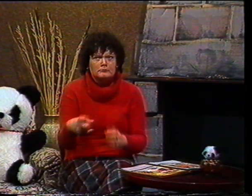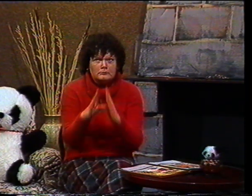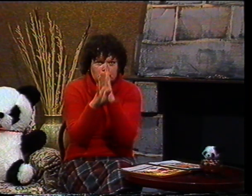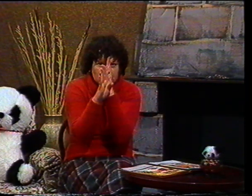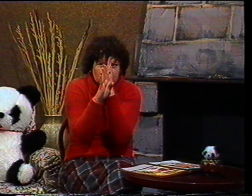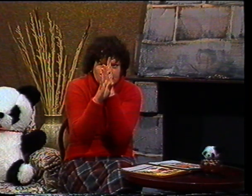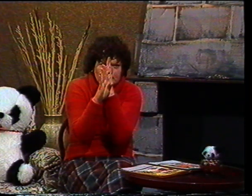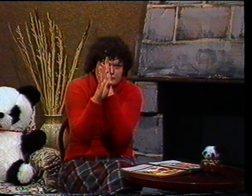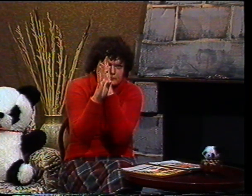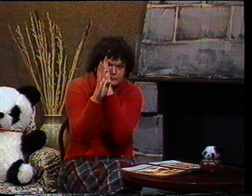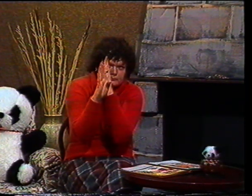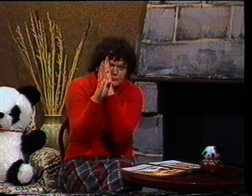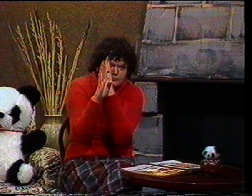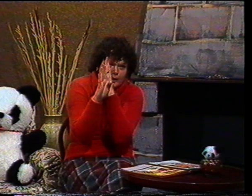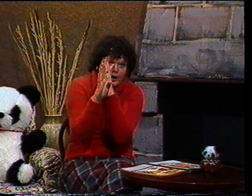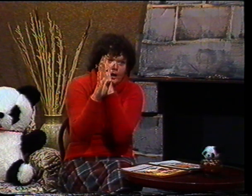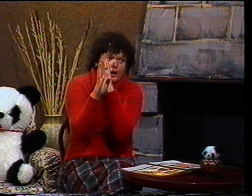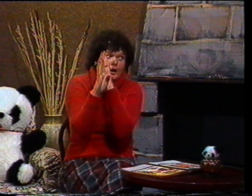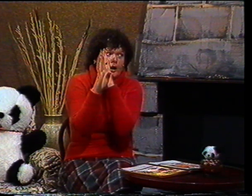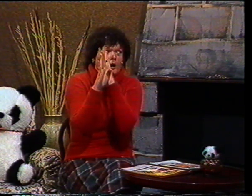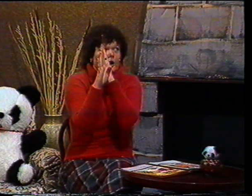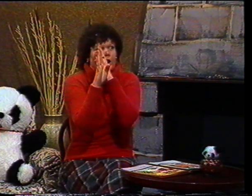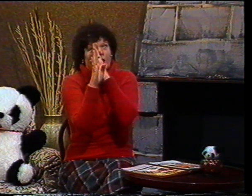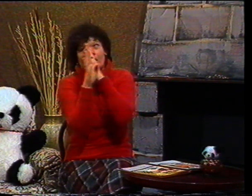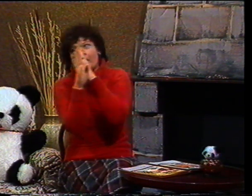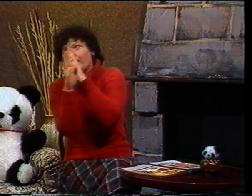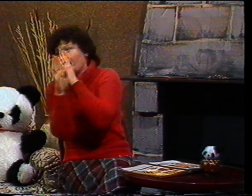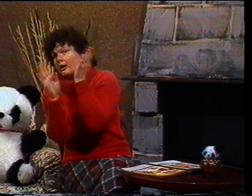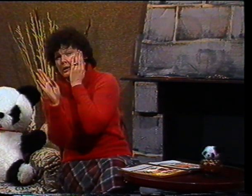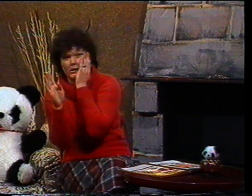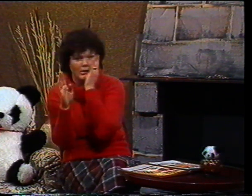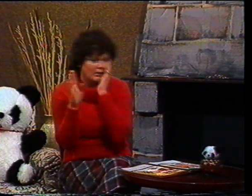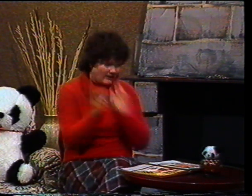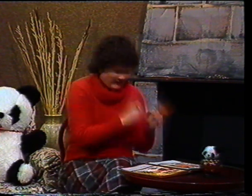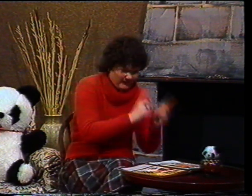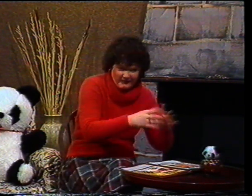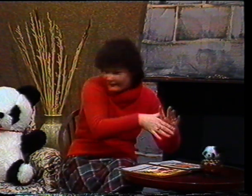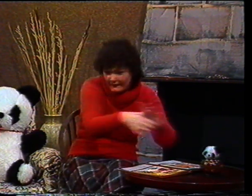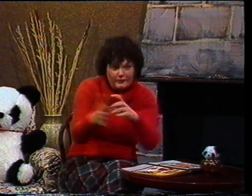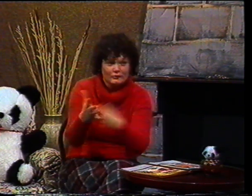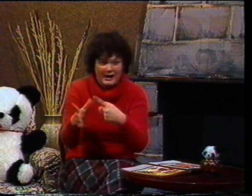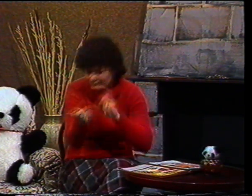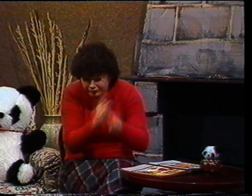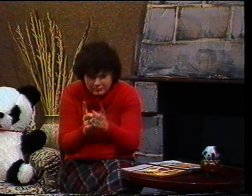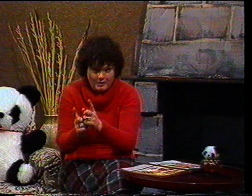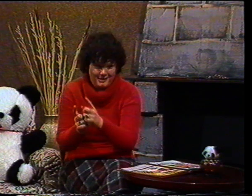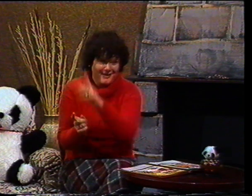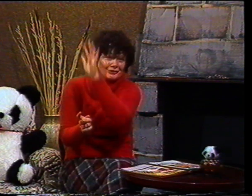But the rats peered out from beneath the floorboards. "Oh!" And they went down and spoke to the other rats and